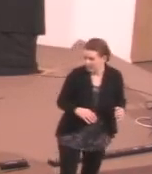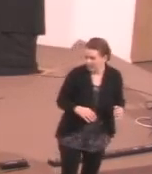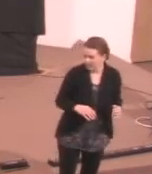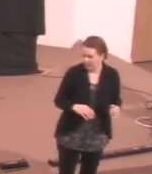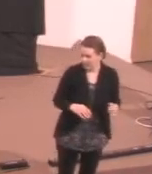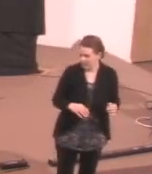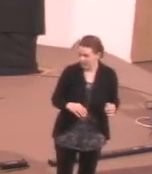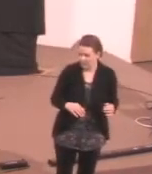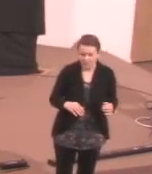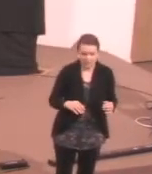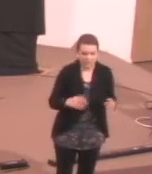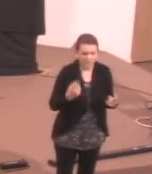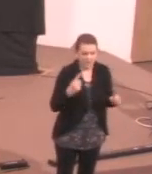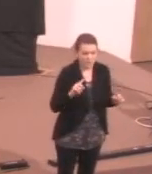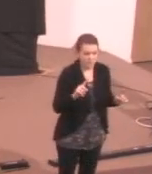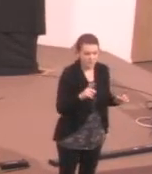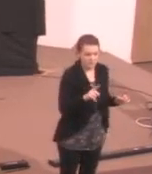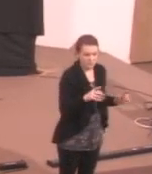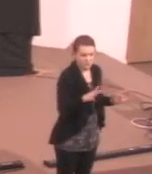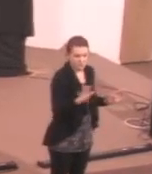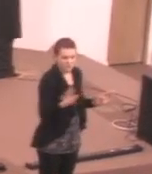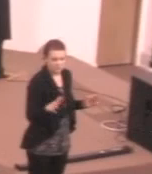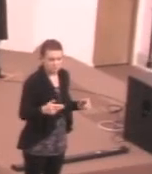Cowboy, do you have anything else you'd like to say?